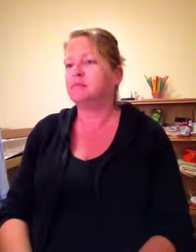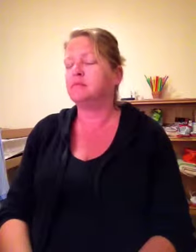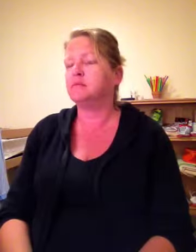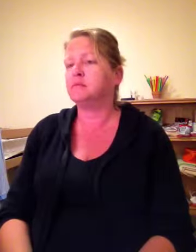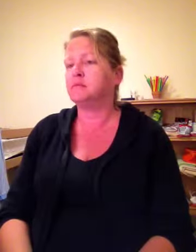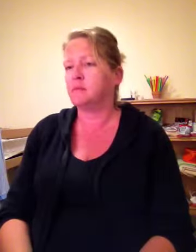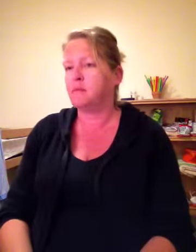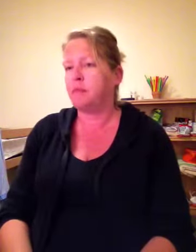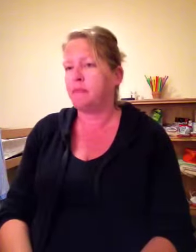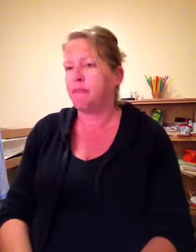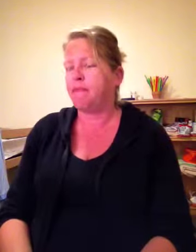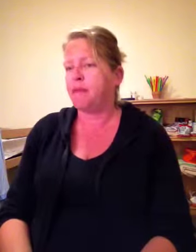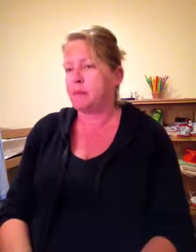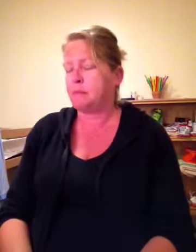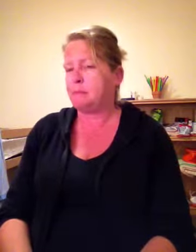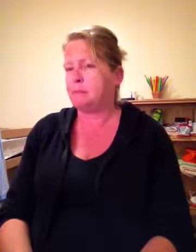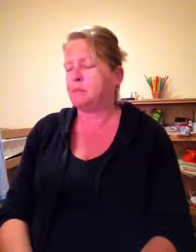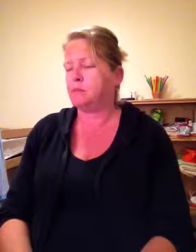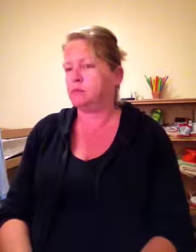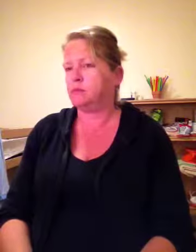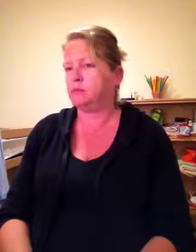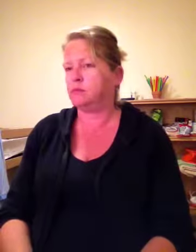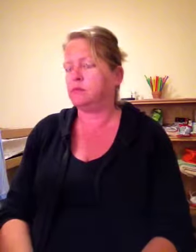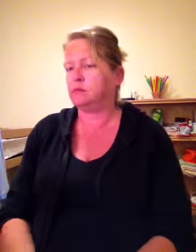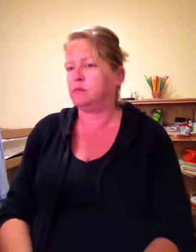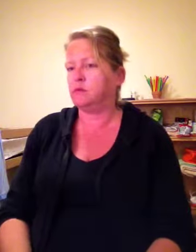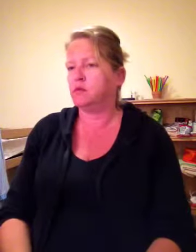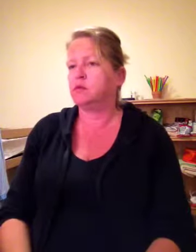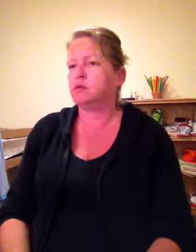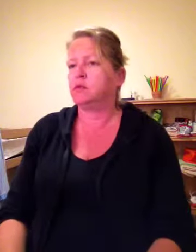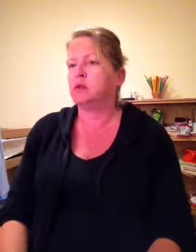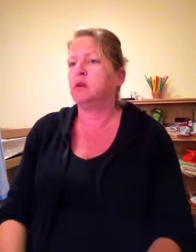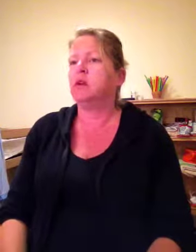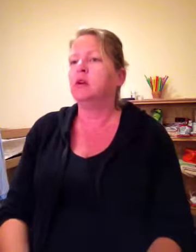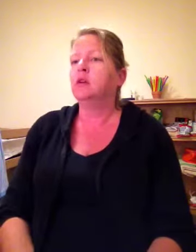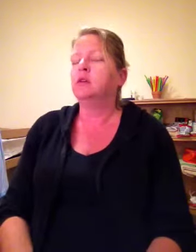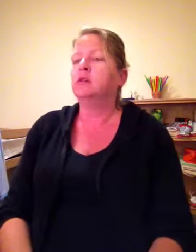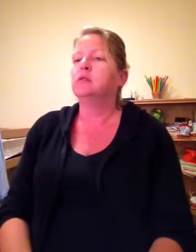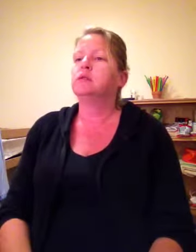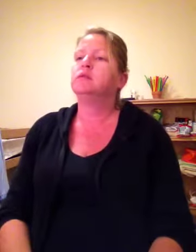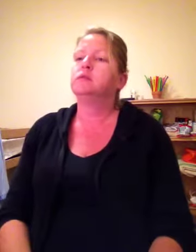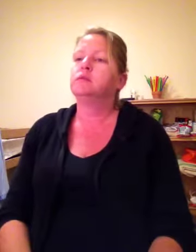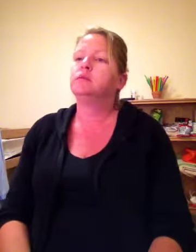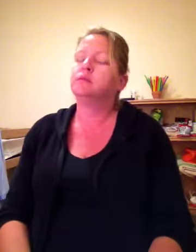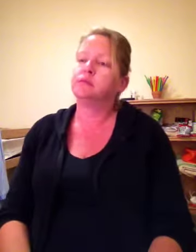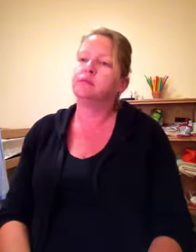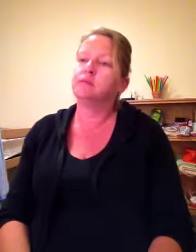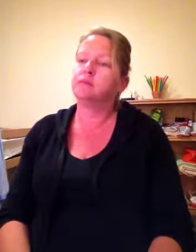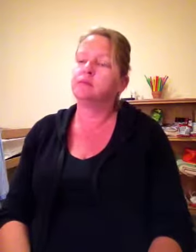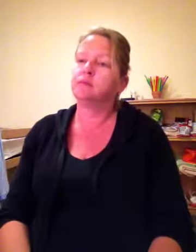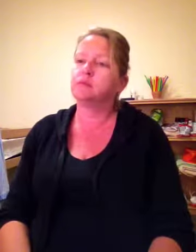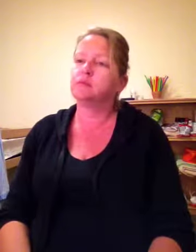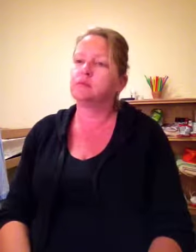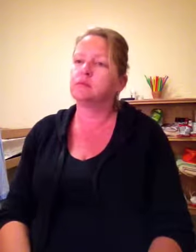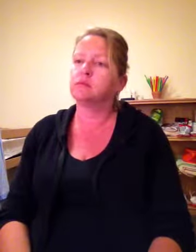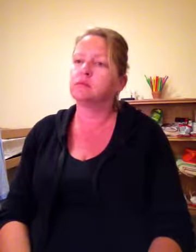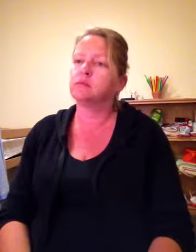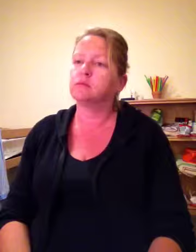is my main focus in this room, and that's where I like to spend most of my energy, and she's doing quite well in that